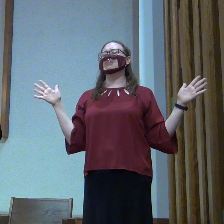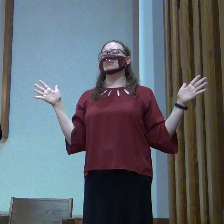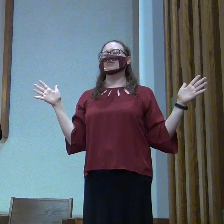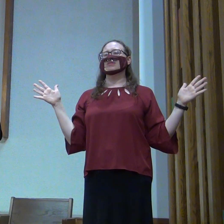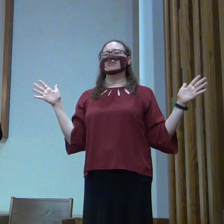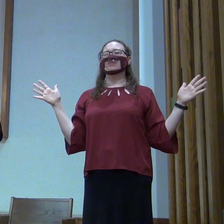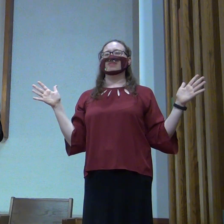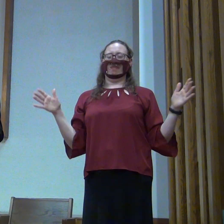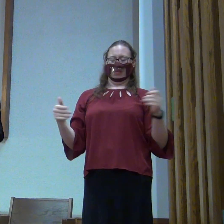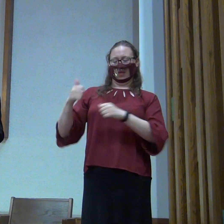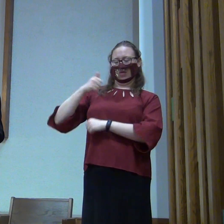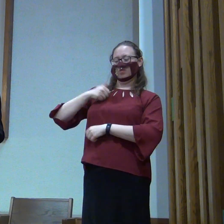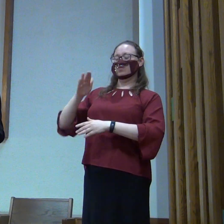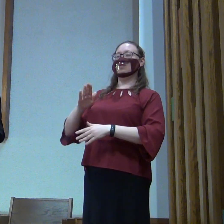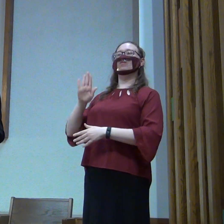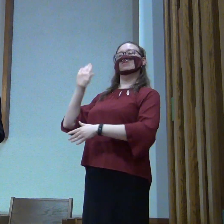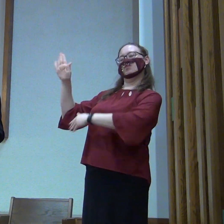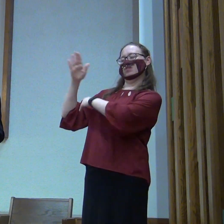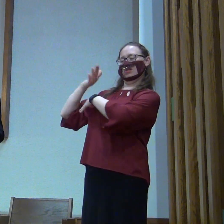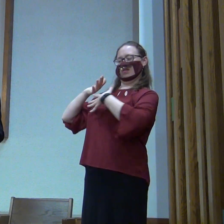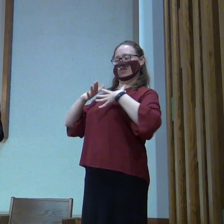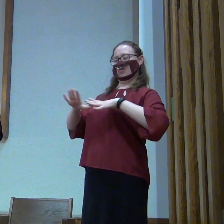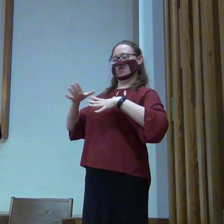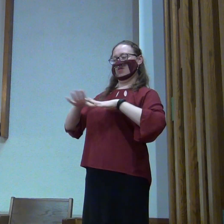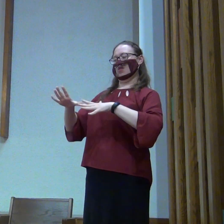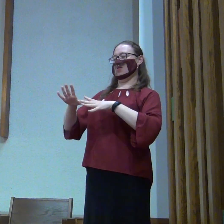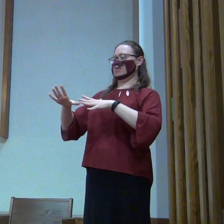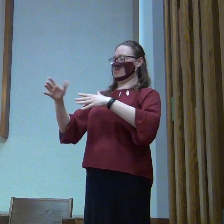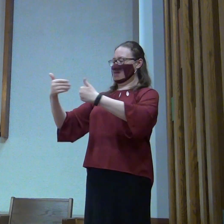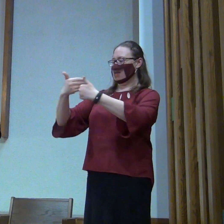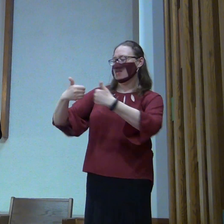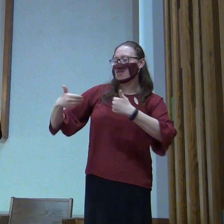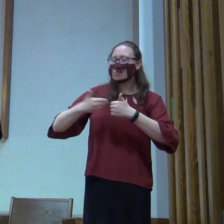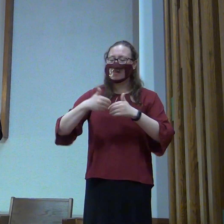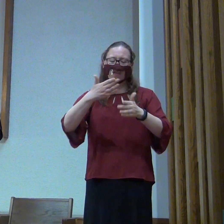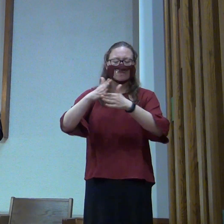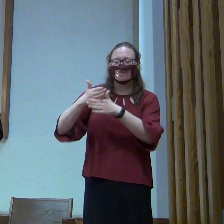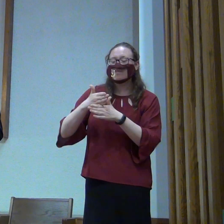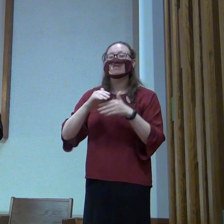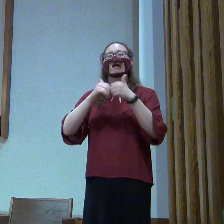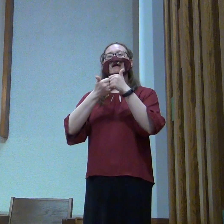And they divided up his clothes by casting lots.